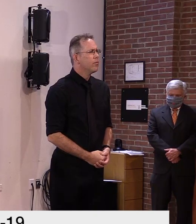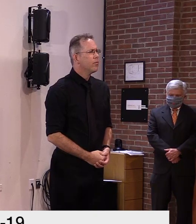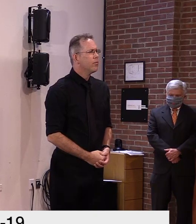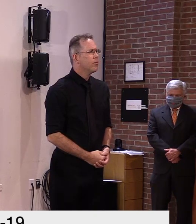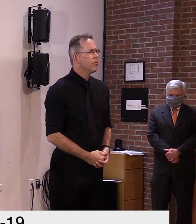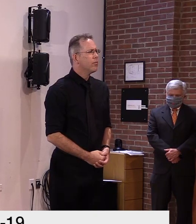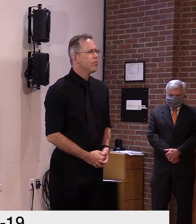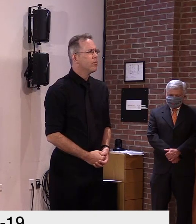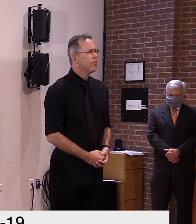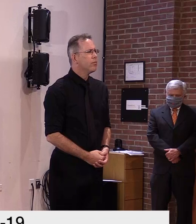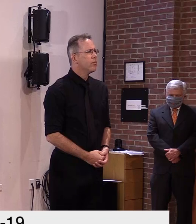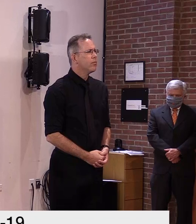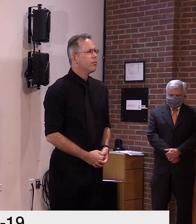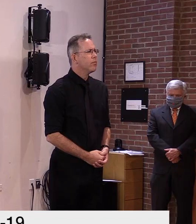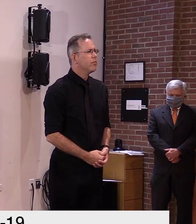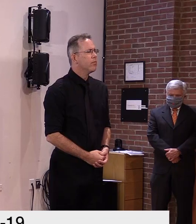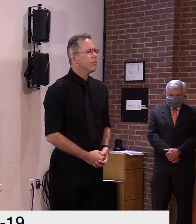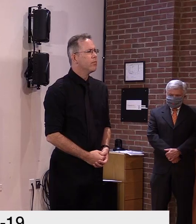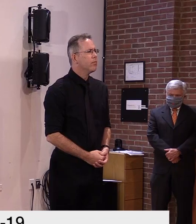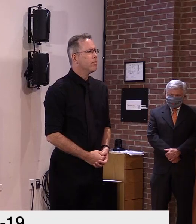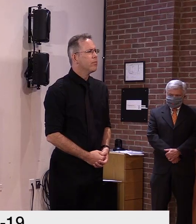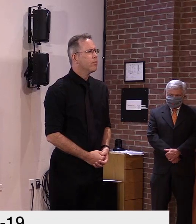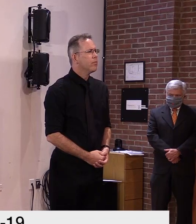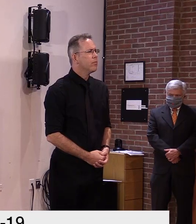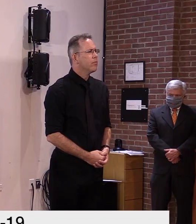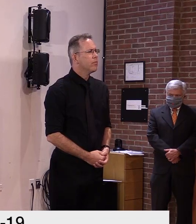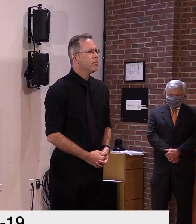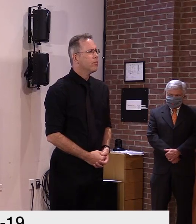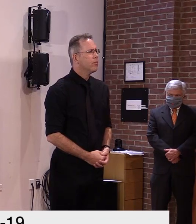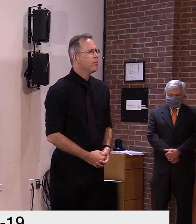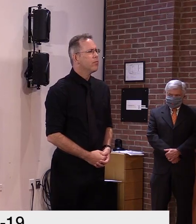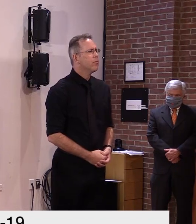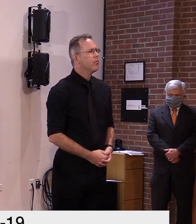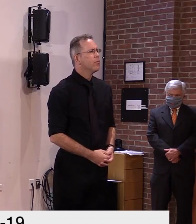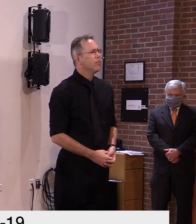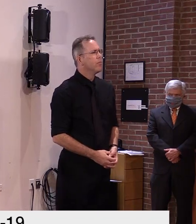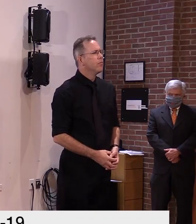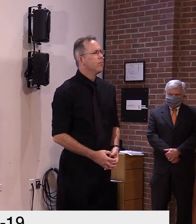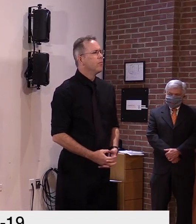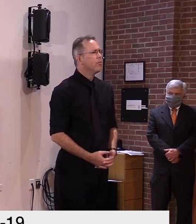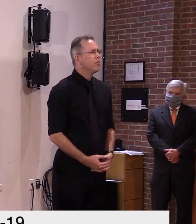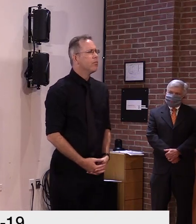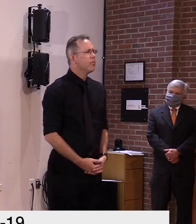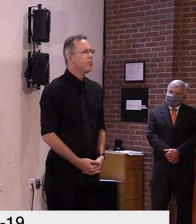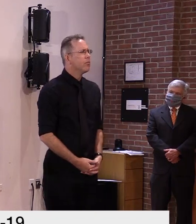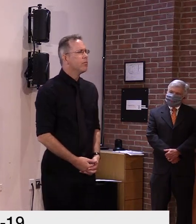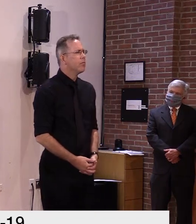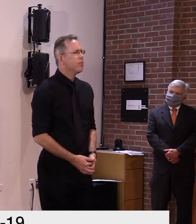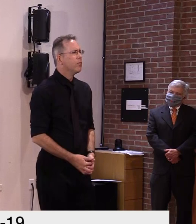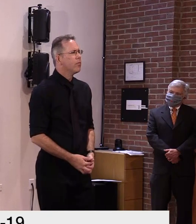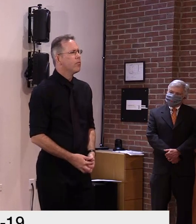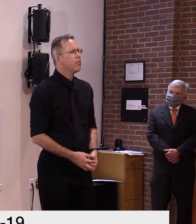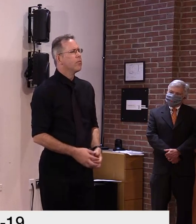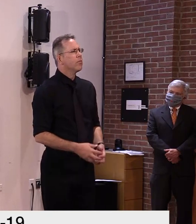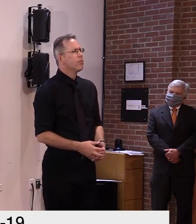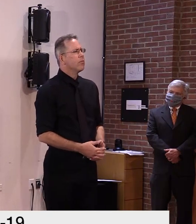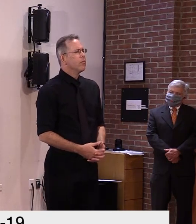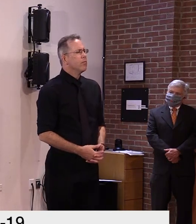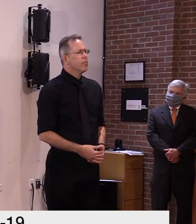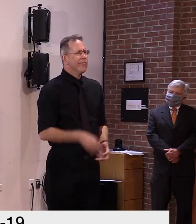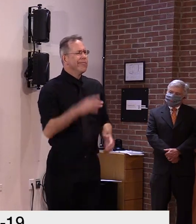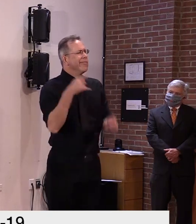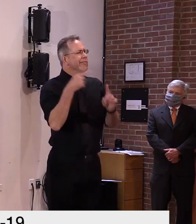these positive cases. So could you give some clarification about what makes someone a close contact in those circumstances?